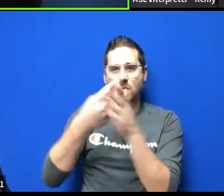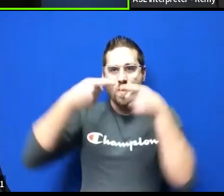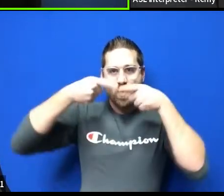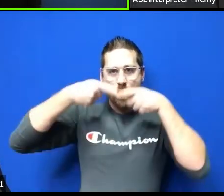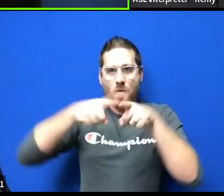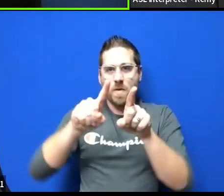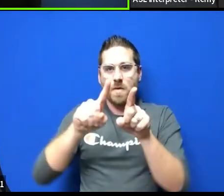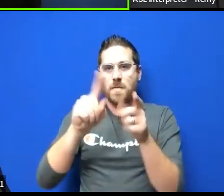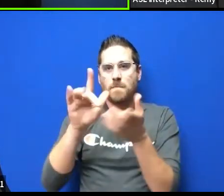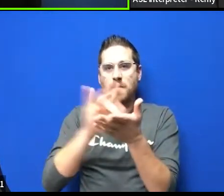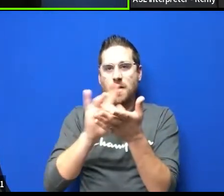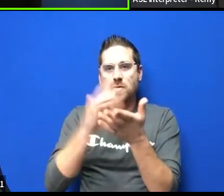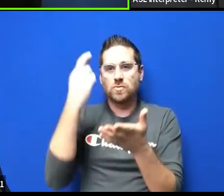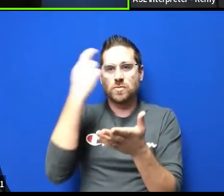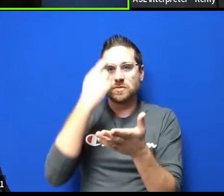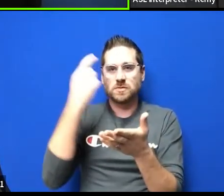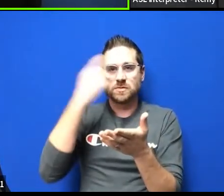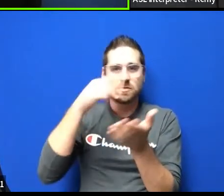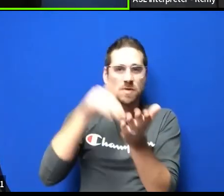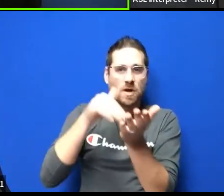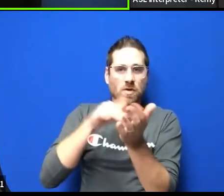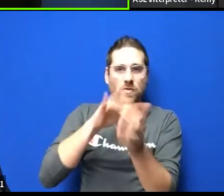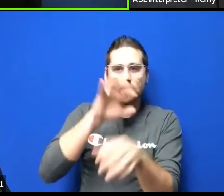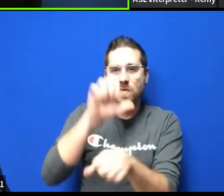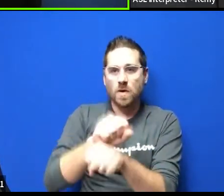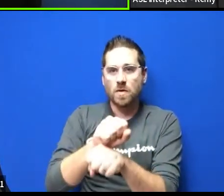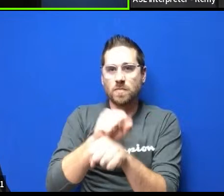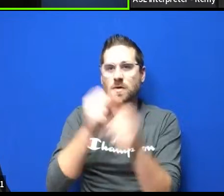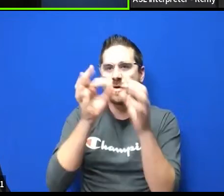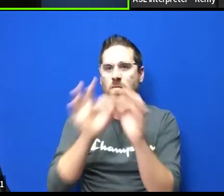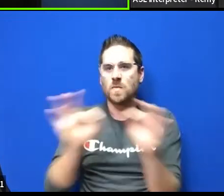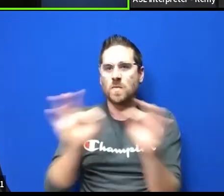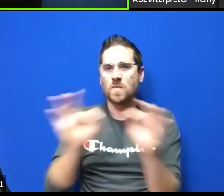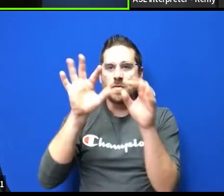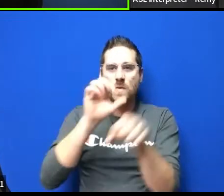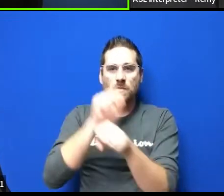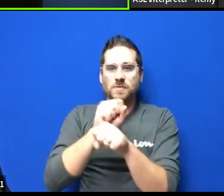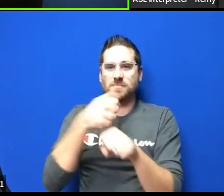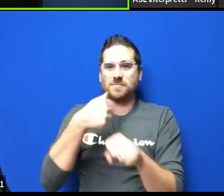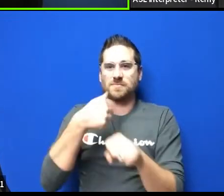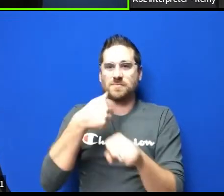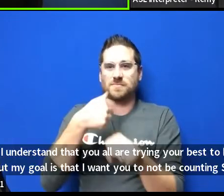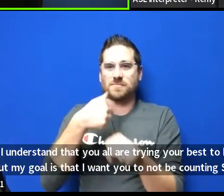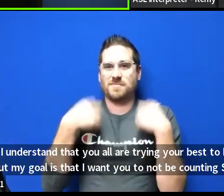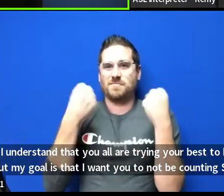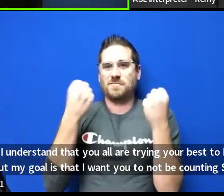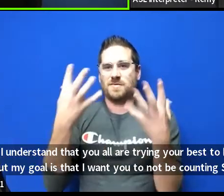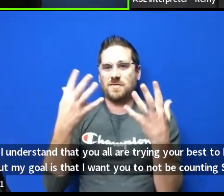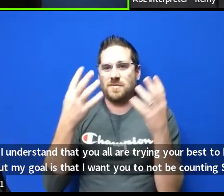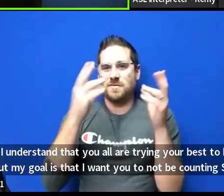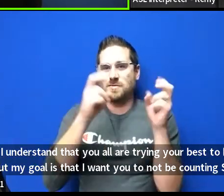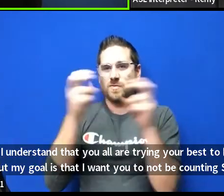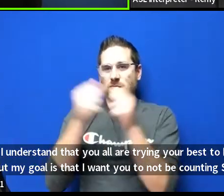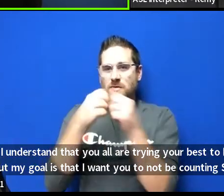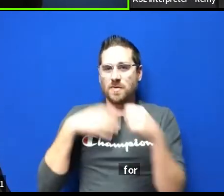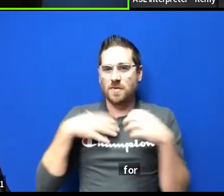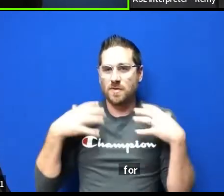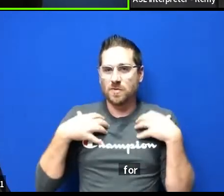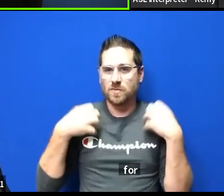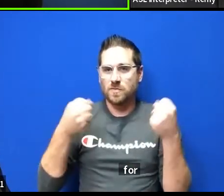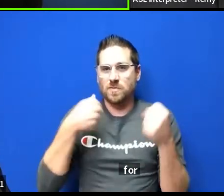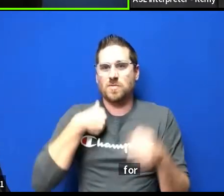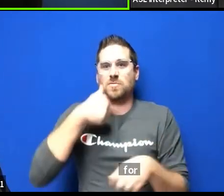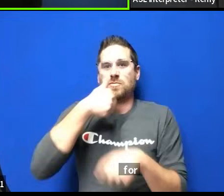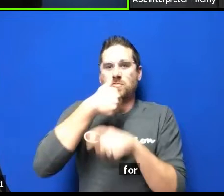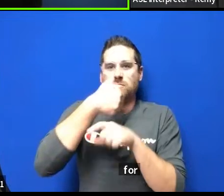not be counting SSP hours for medical appointments and such, important appointments. I